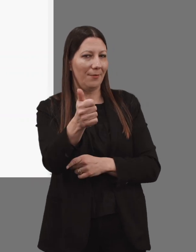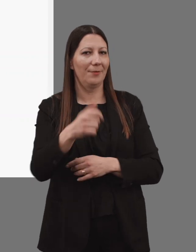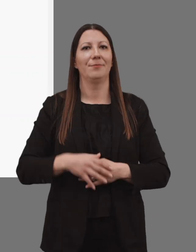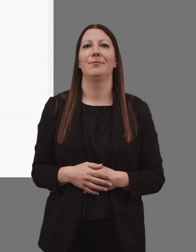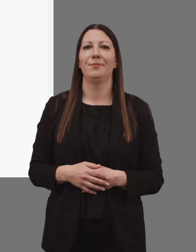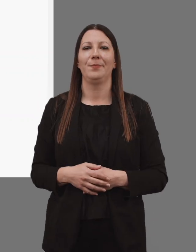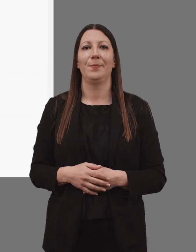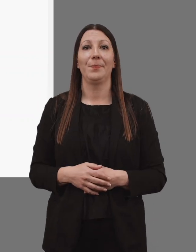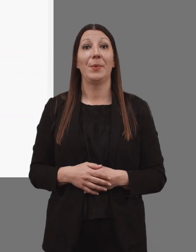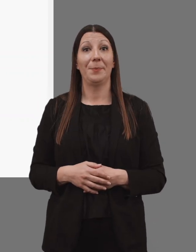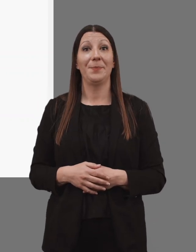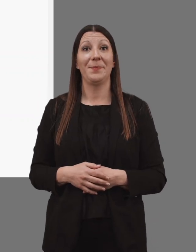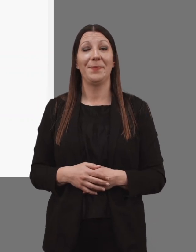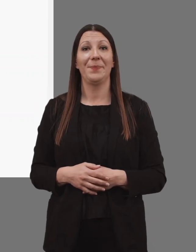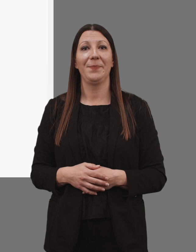applicant. Okay.